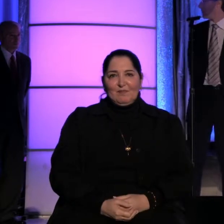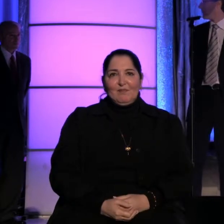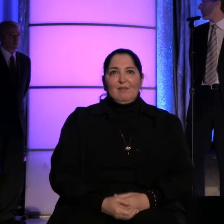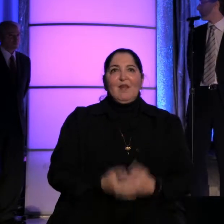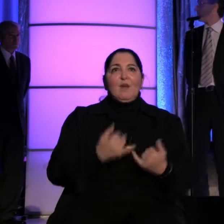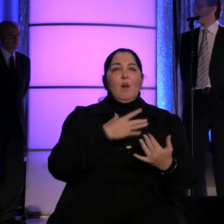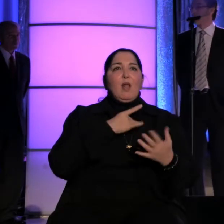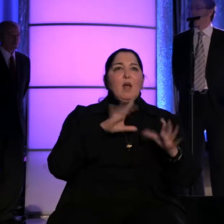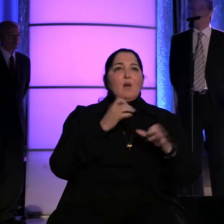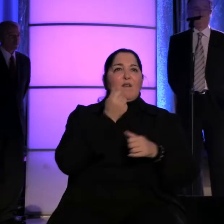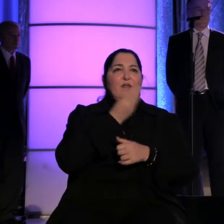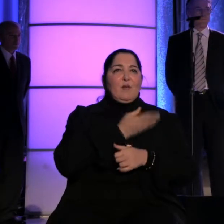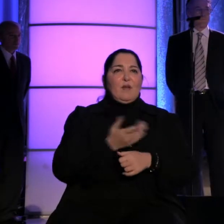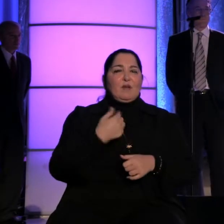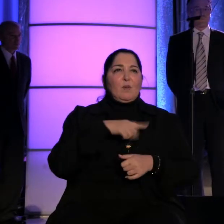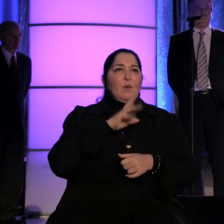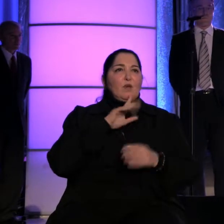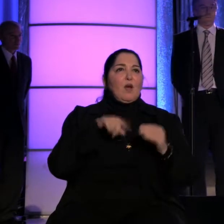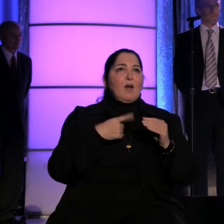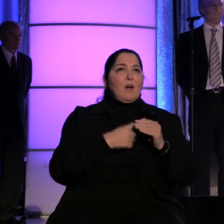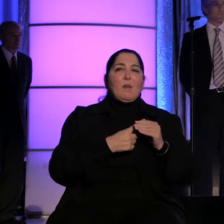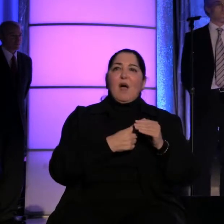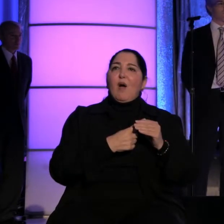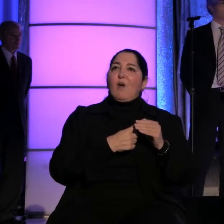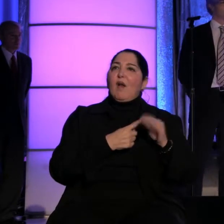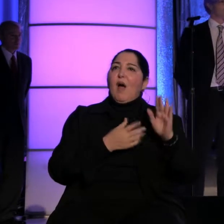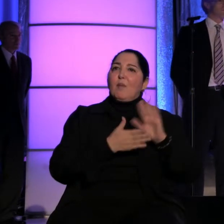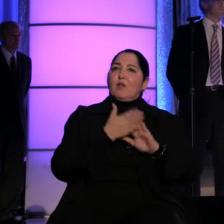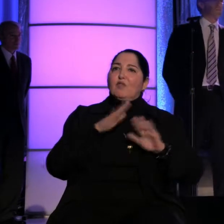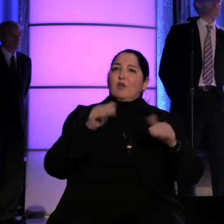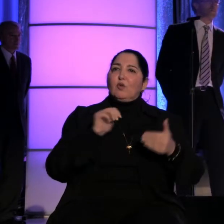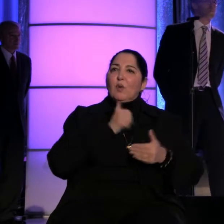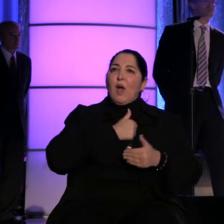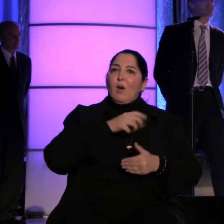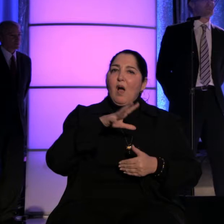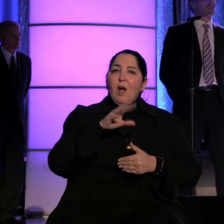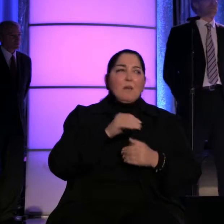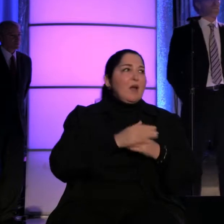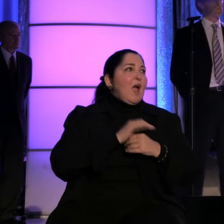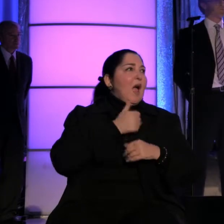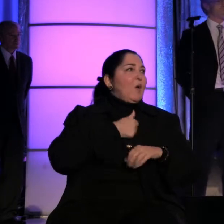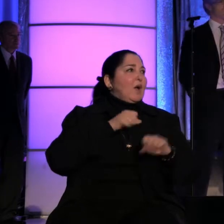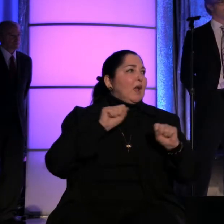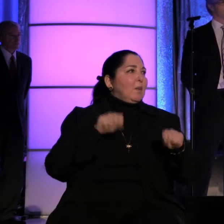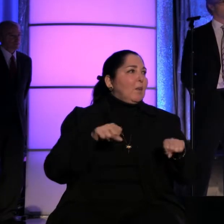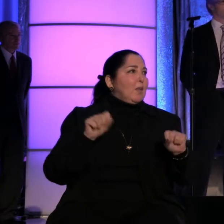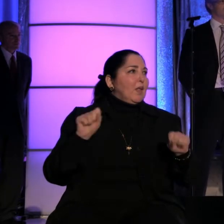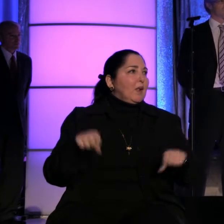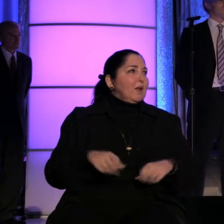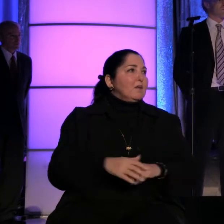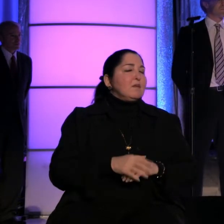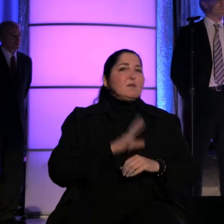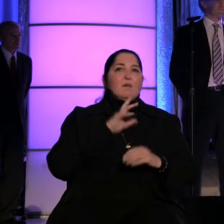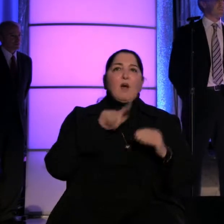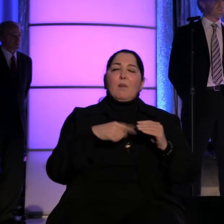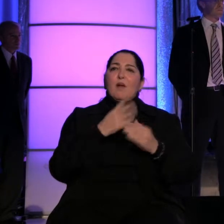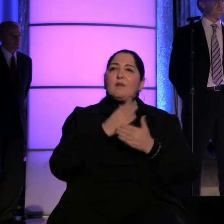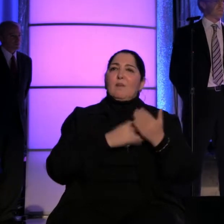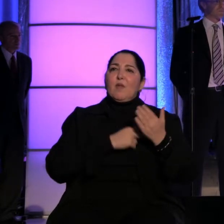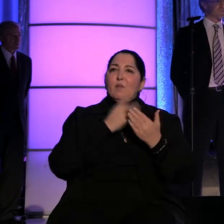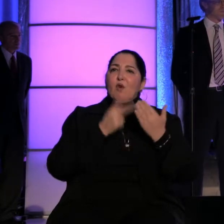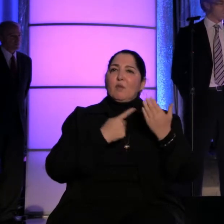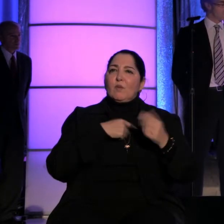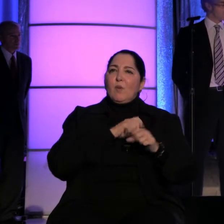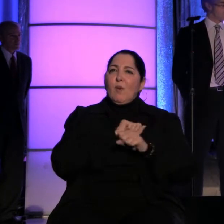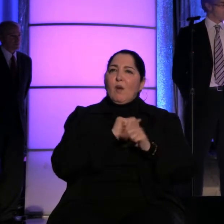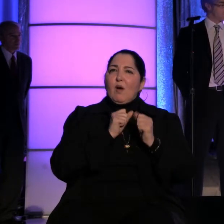Today, we'd like to do a couple of things. We're going to talk about venue operations, introduce you to our company, our capabilities, talk about some of the programs we've